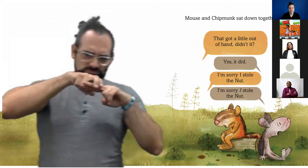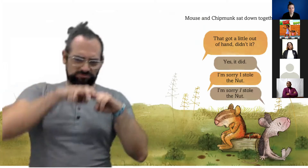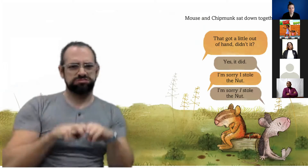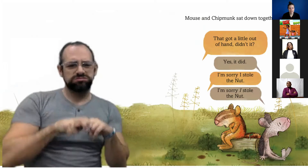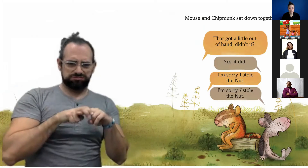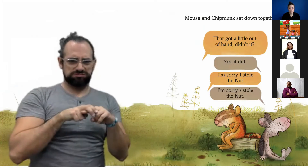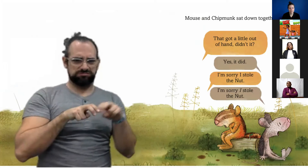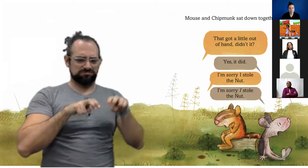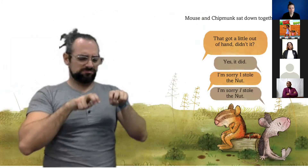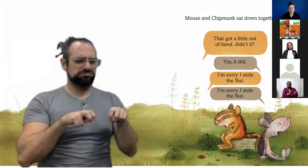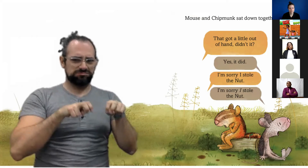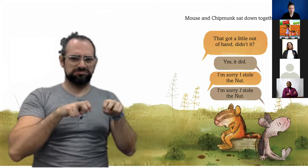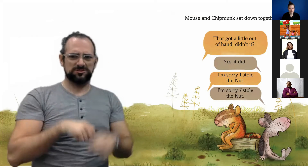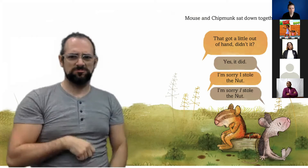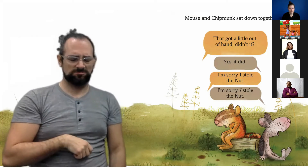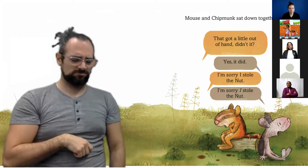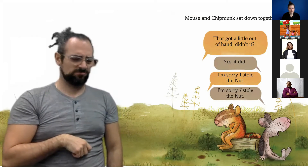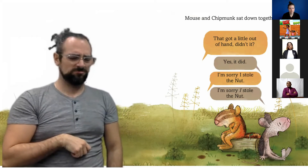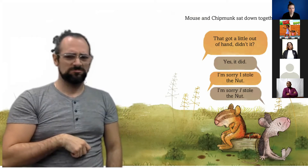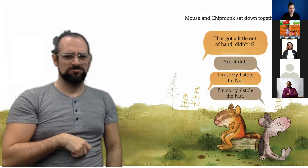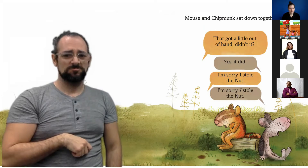sat down together.